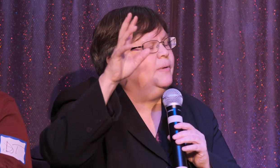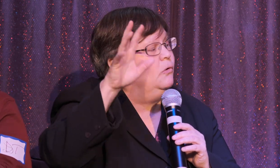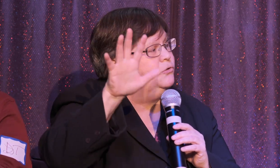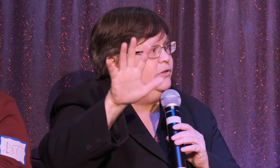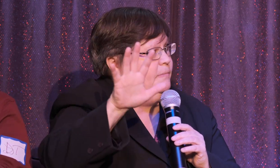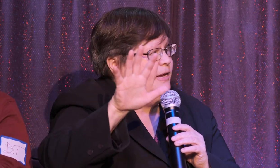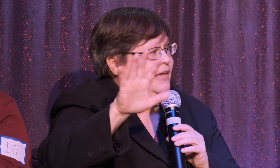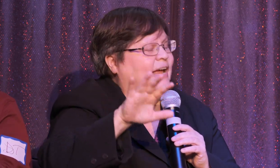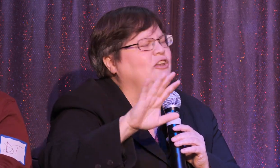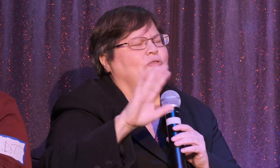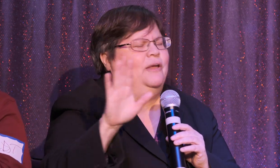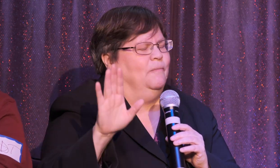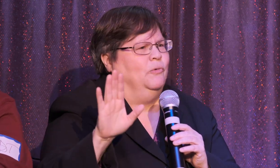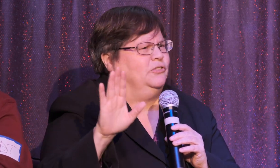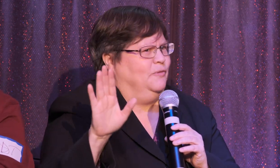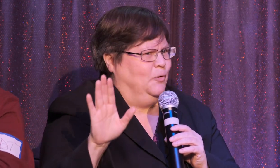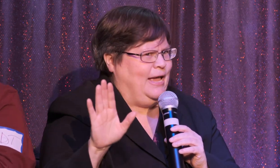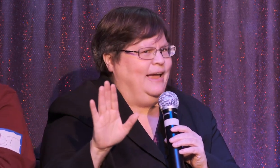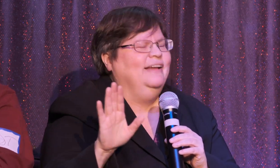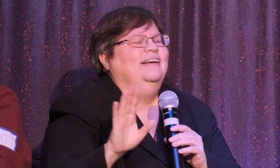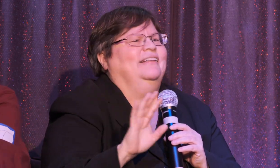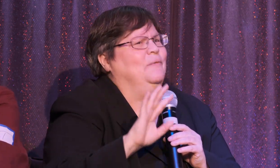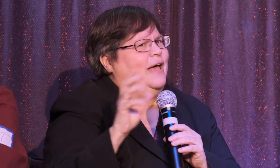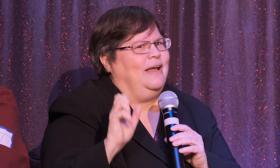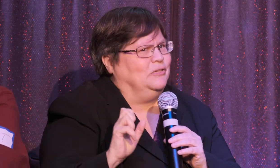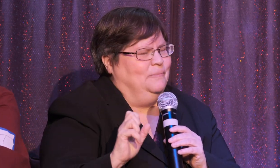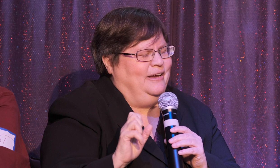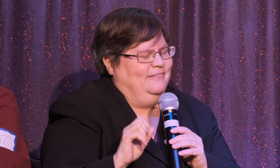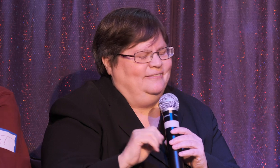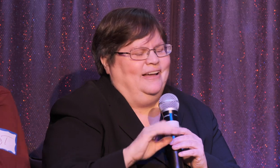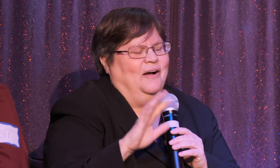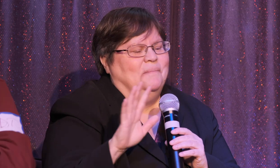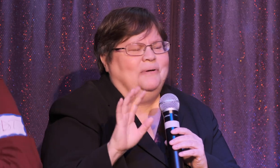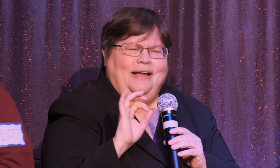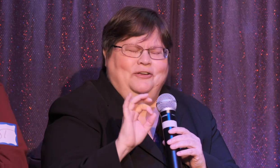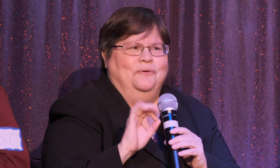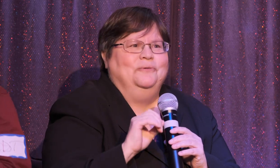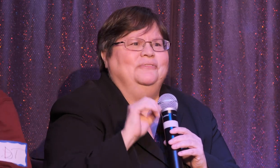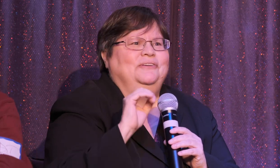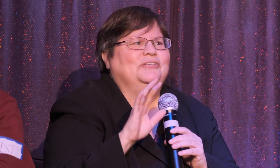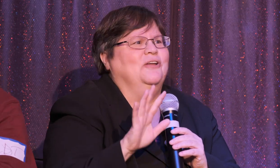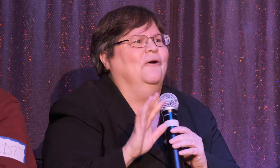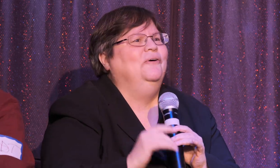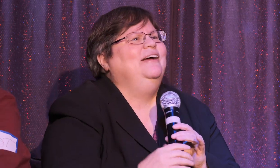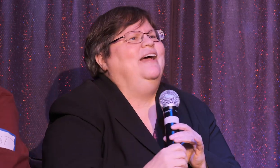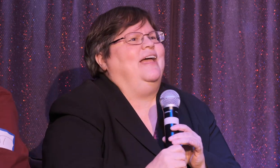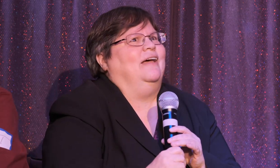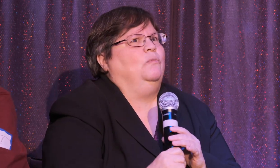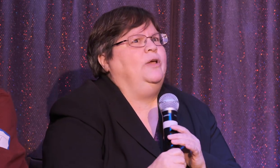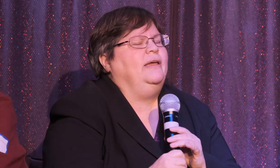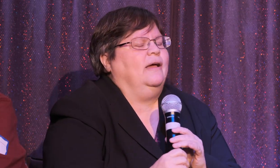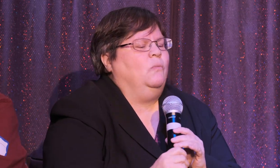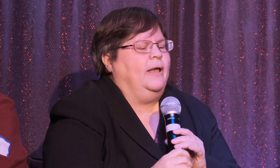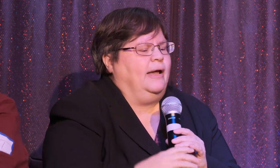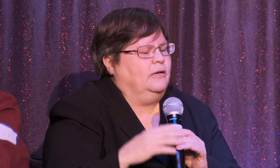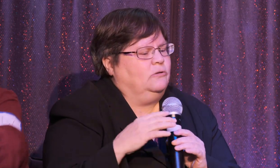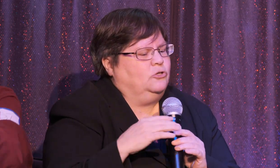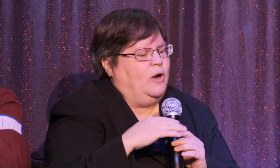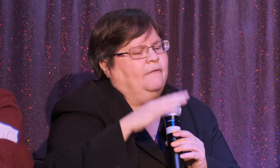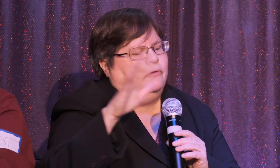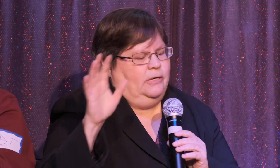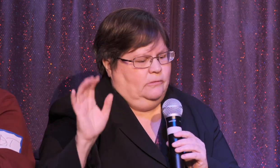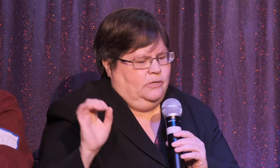a little bit older than me. And I knew most of them were gay. They were not out to me, but I knew, you just know. And we went